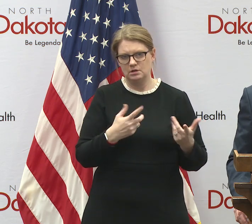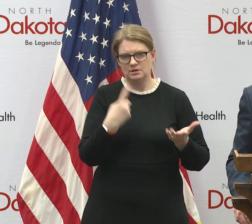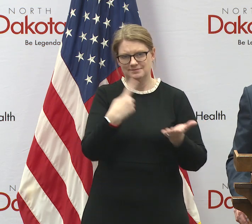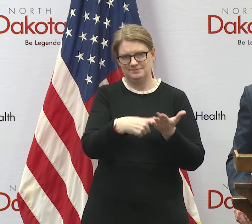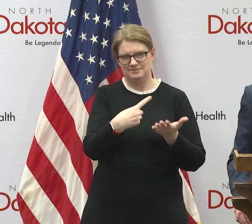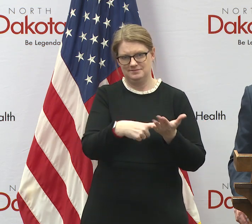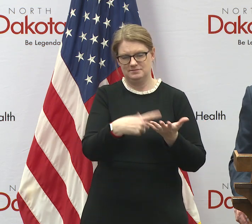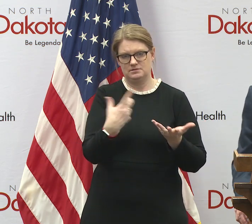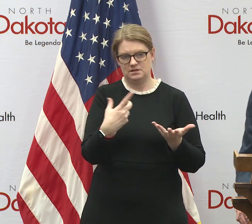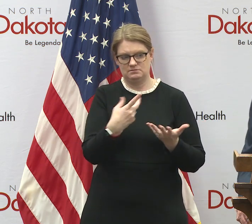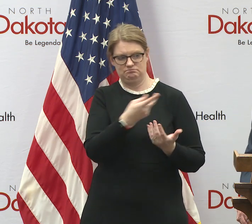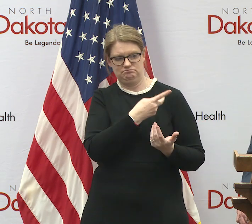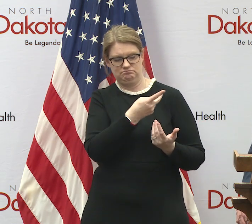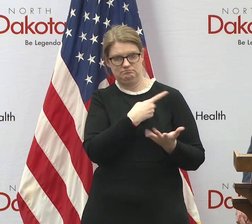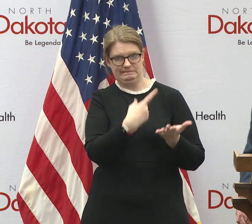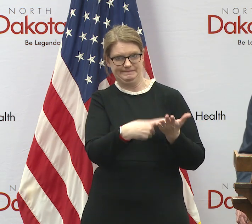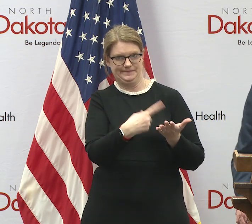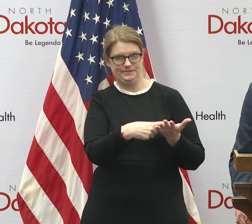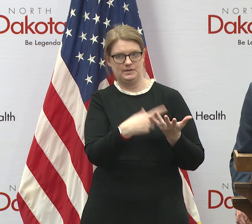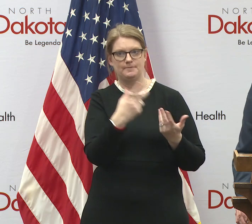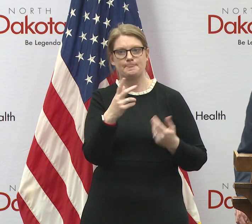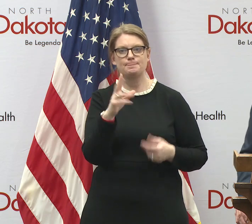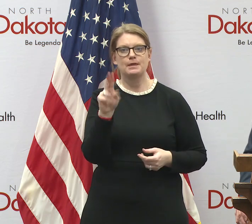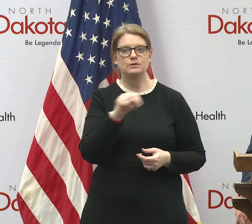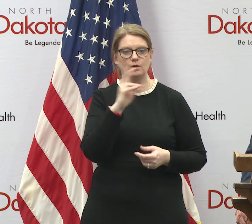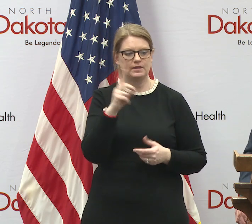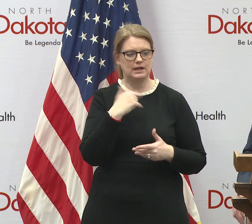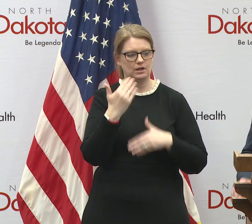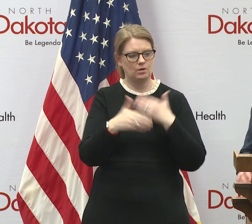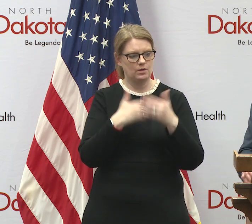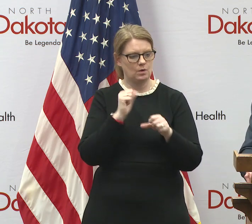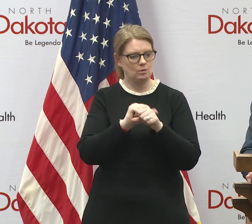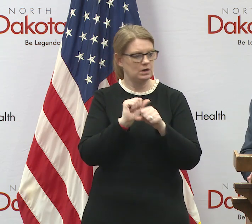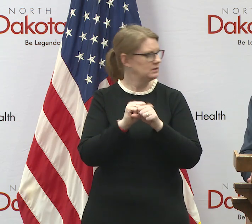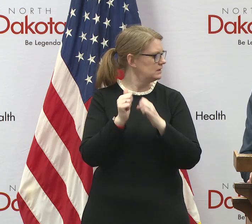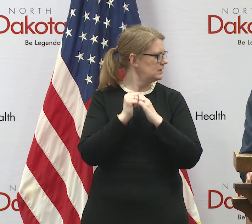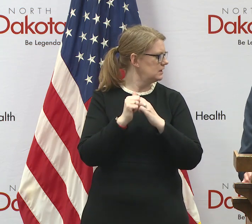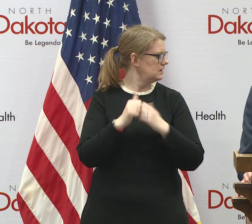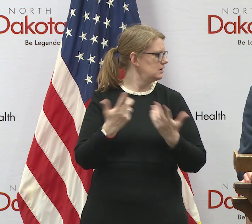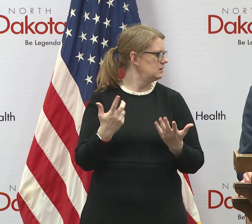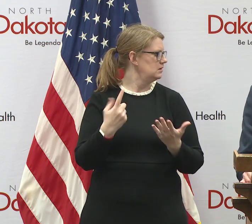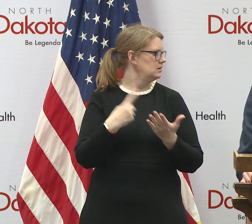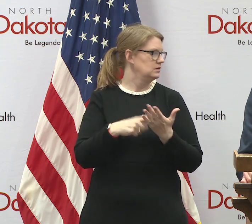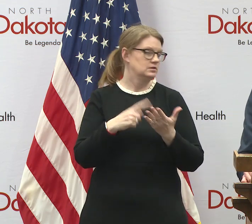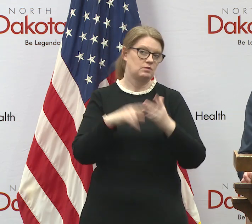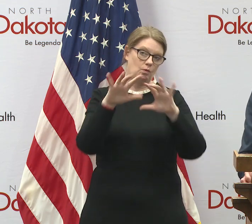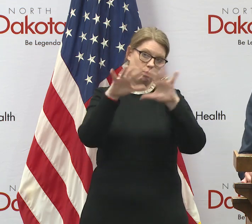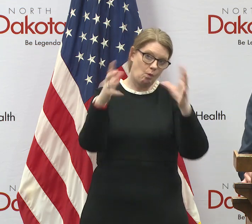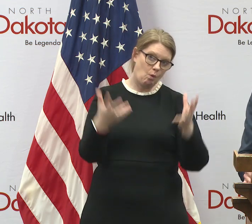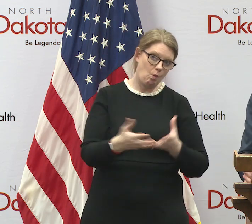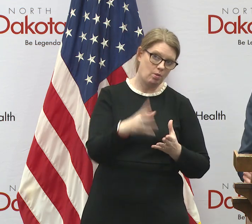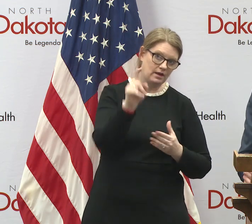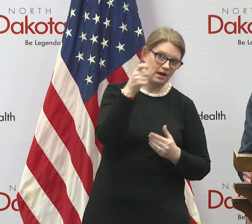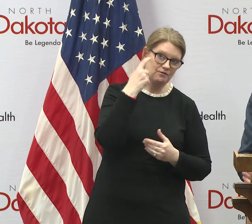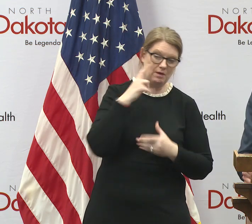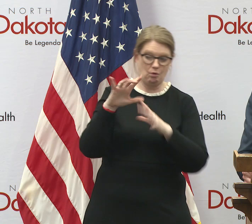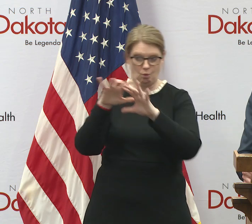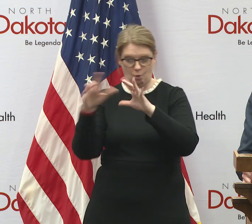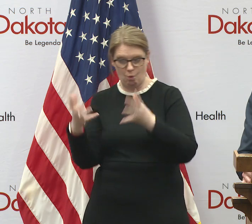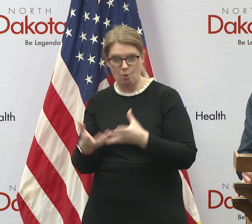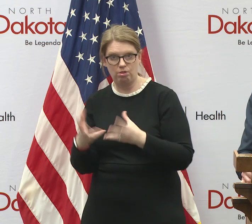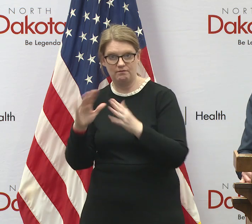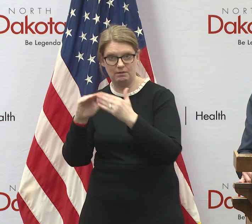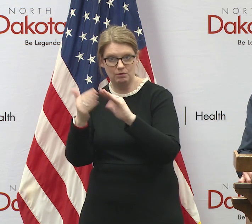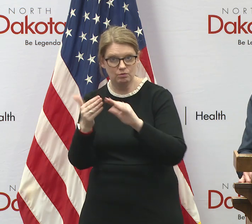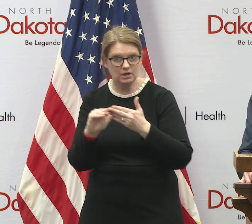talk a little bit together about how North Dakota can get through this working together. We've talked about whole of government, whole of community, and really when we